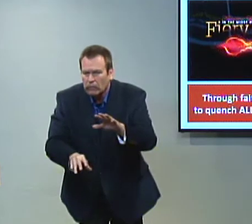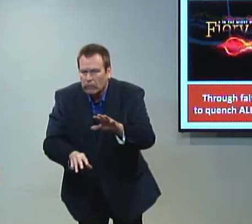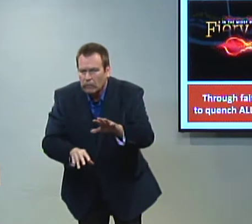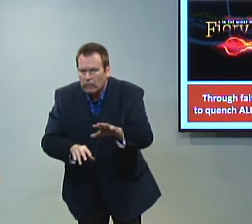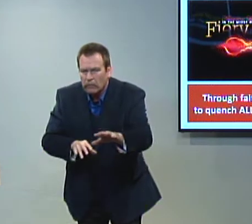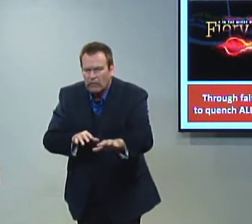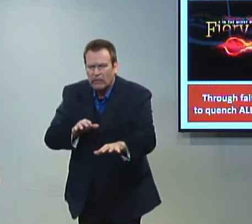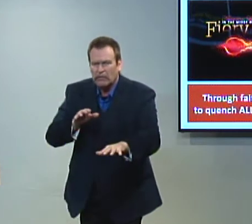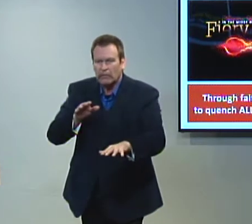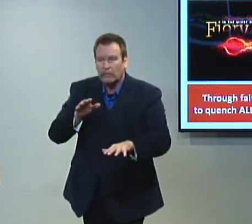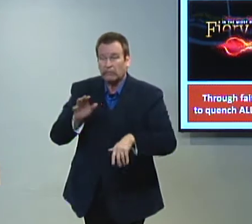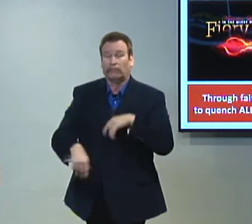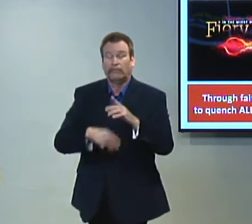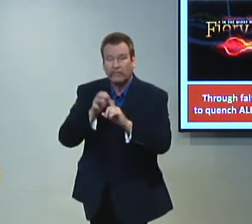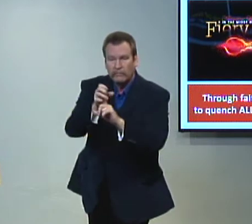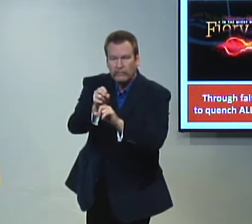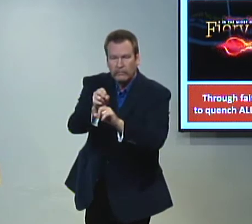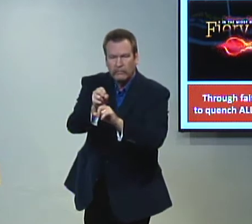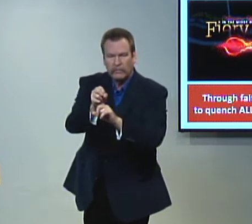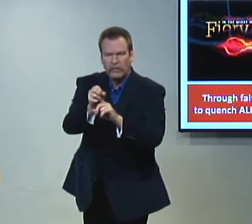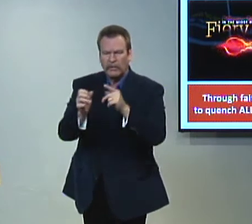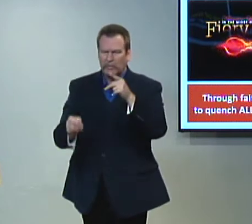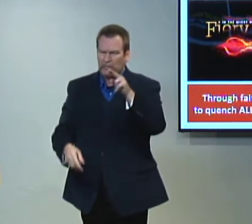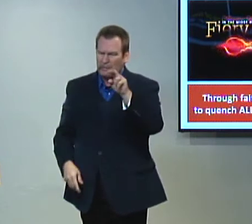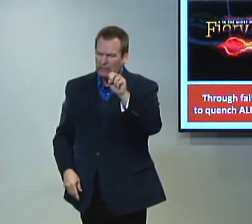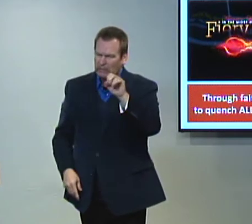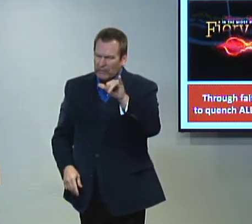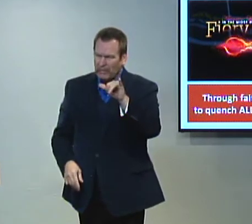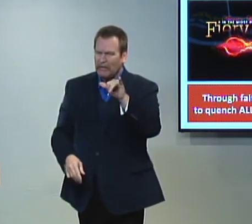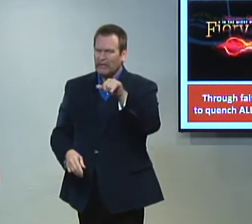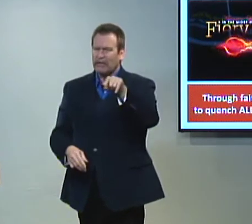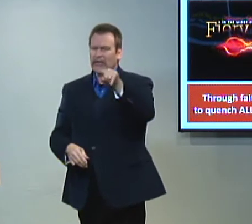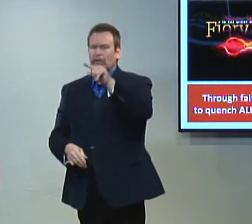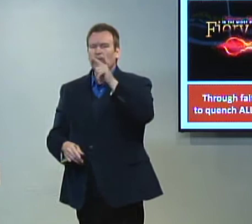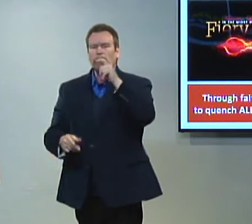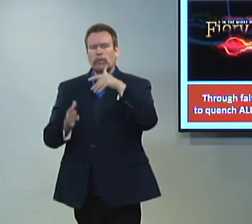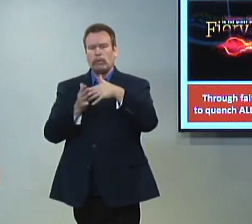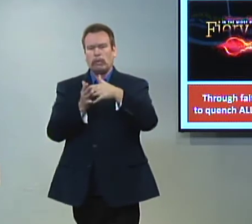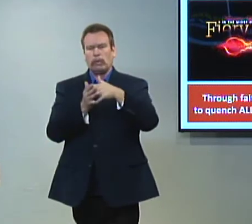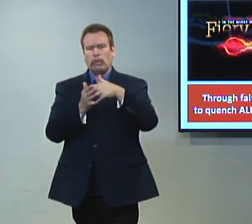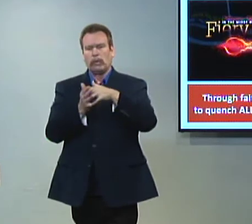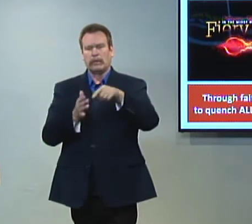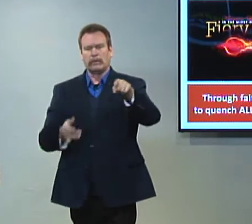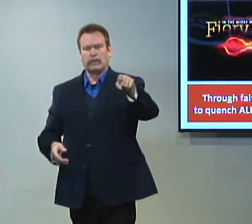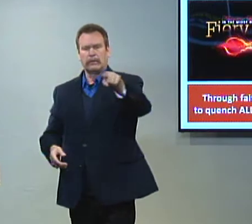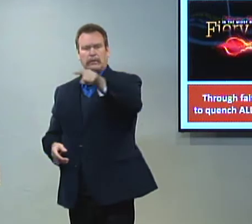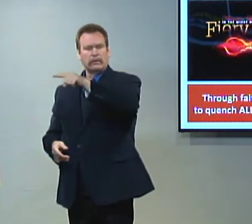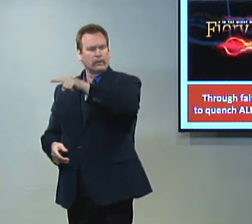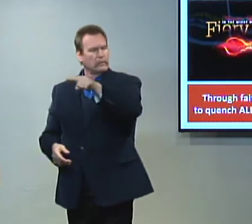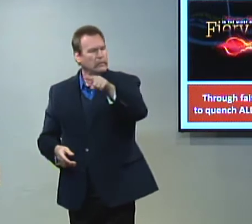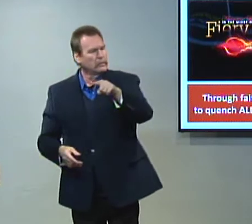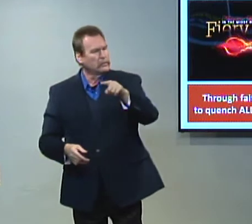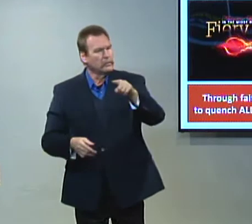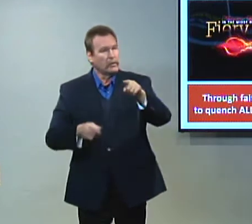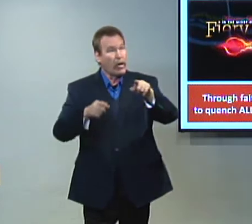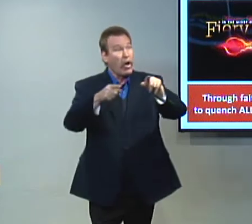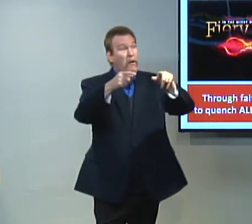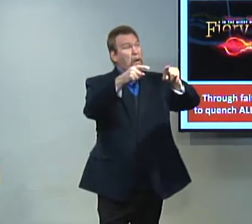They're so quiet as they sneak up on, and then they run and they catch them. Their prey. And they usually seek out the weak.